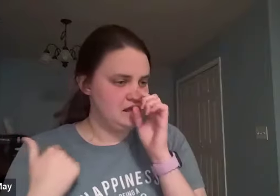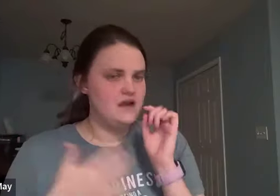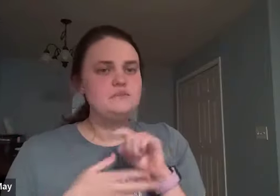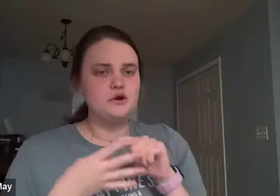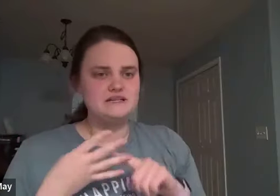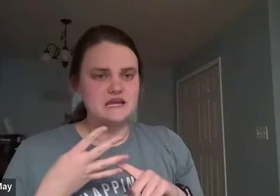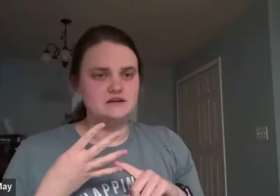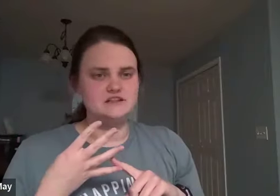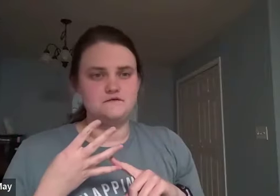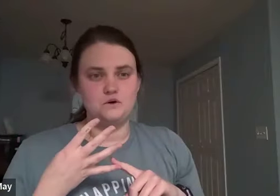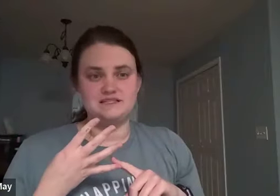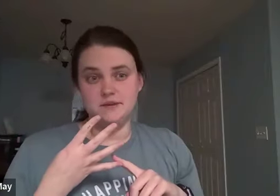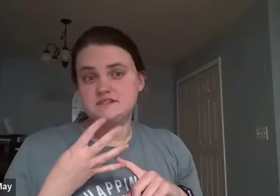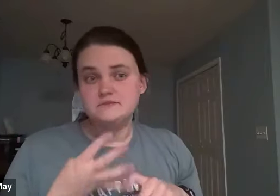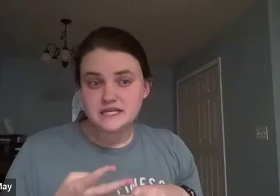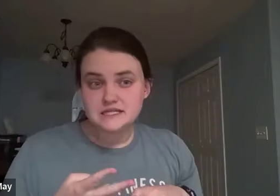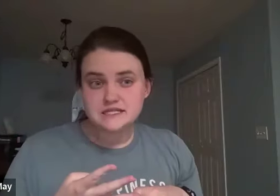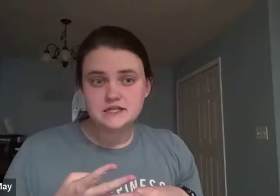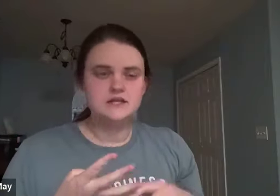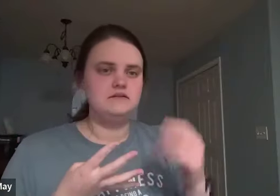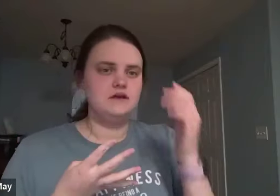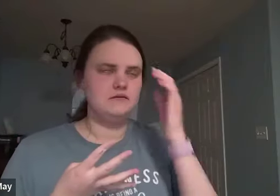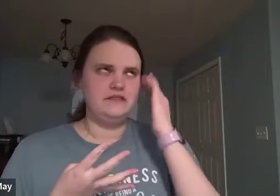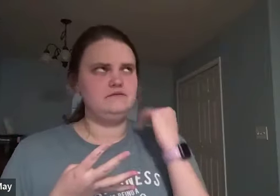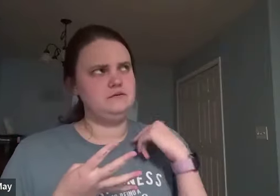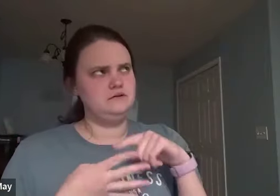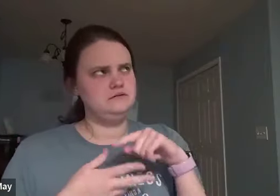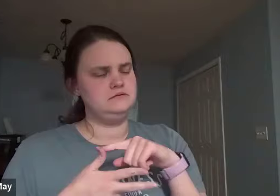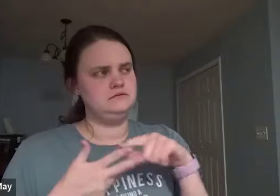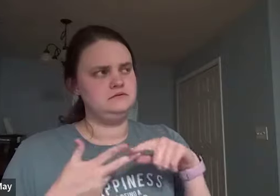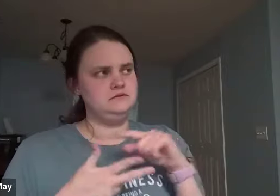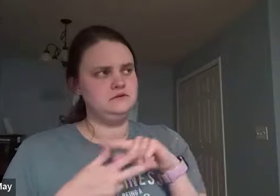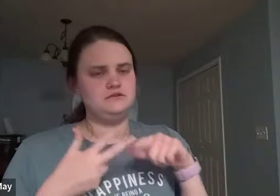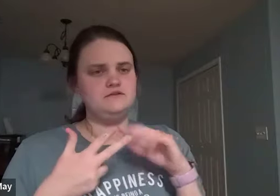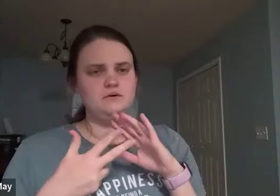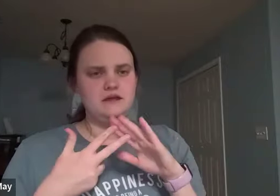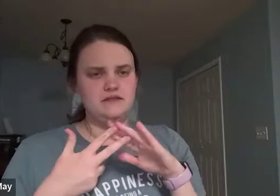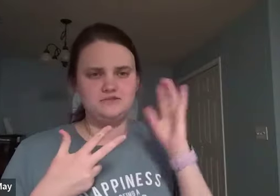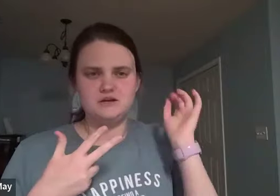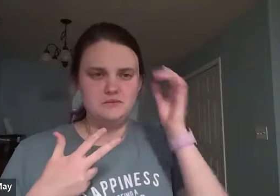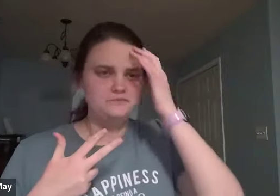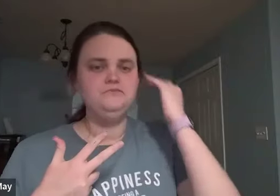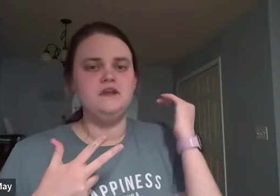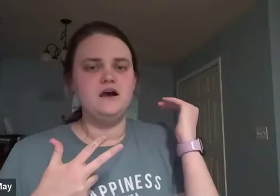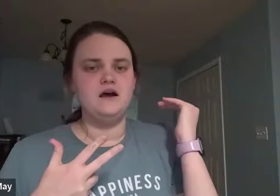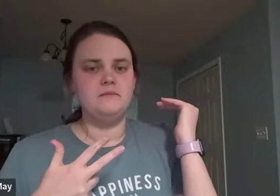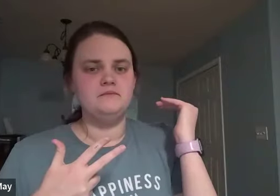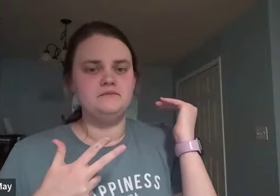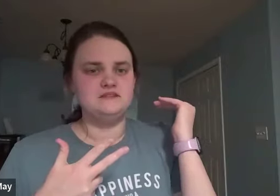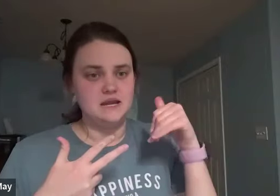have it broken down into the 4 types of meat that I think 3 or 4, I think. I'm trying to remember. Types